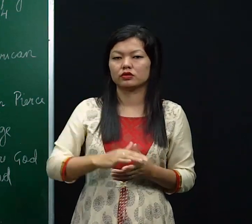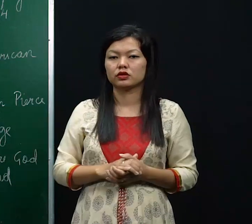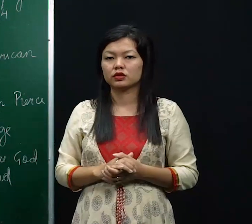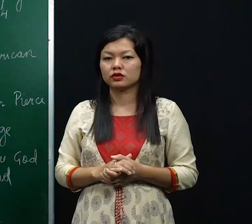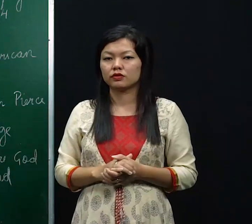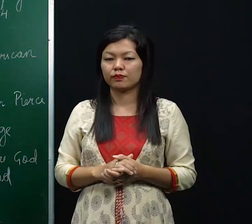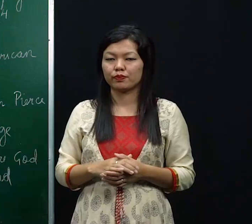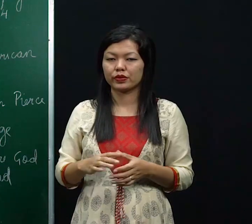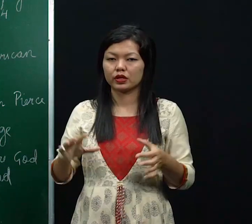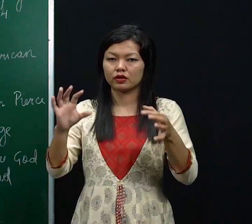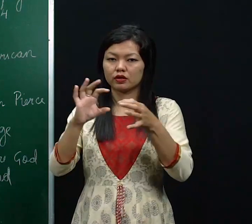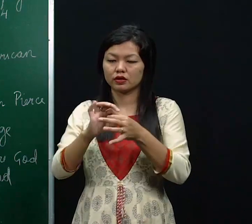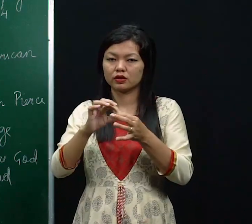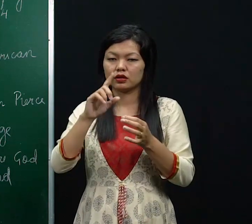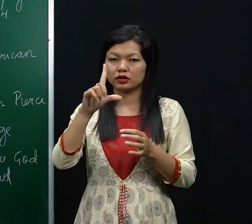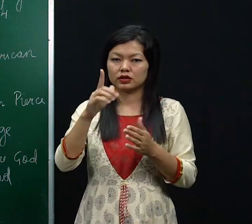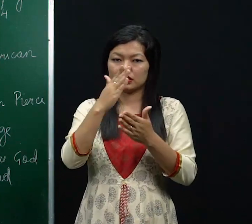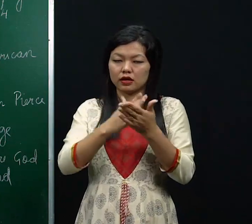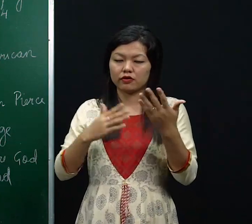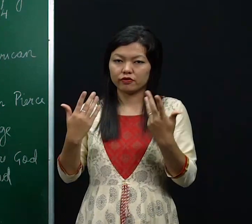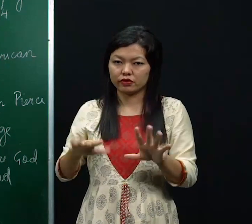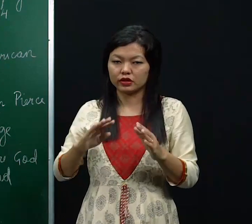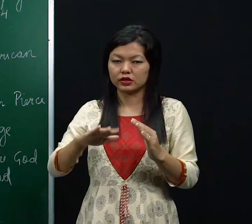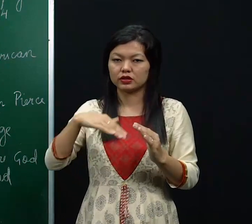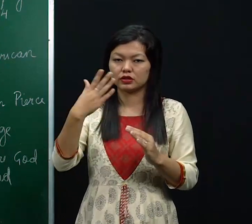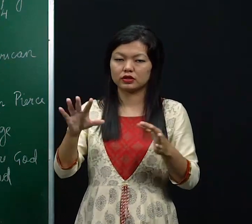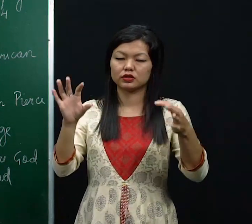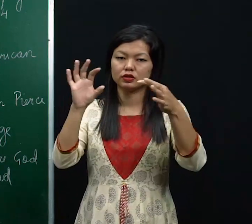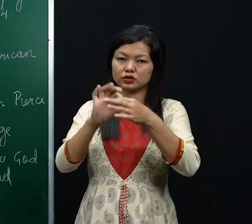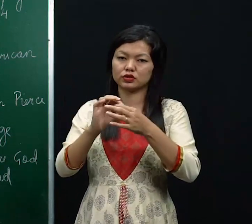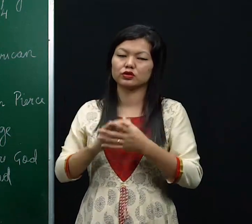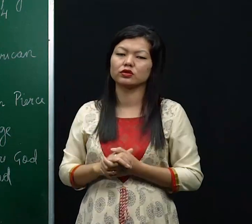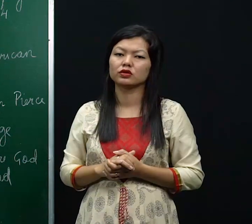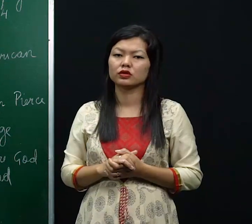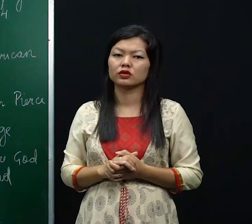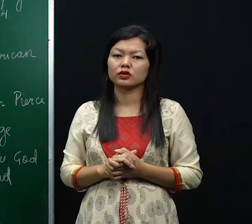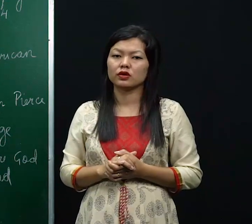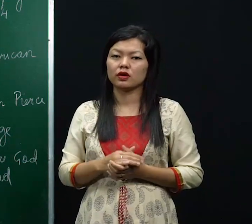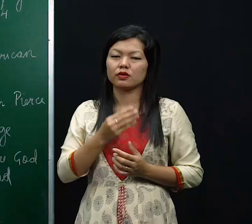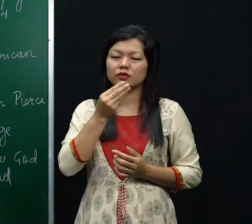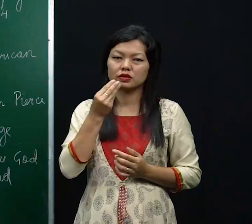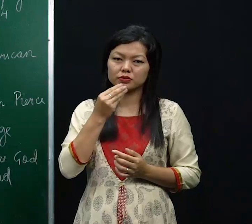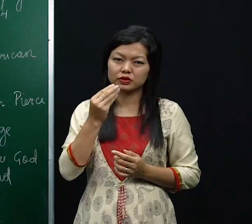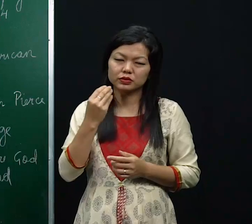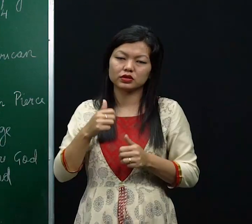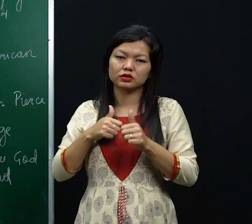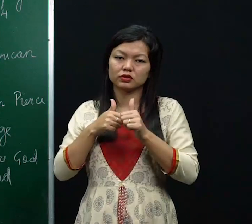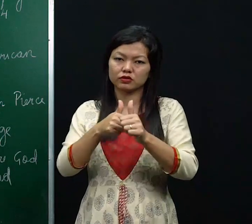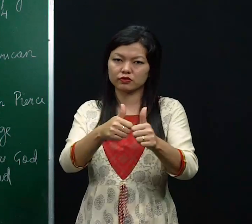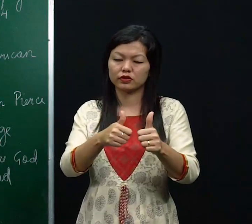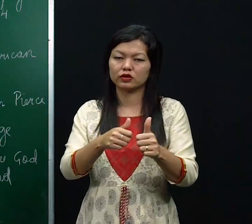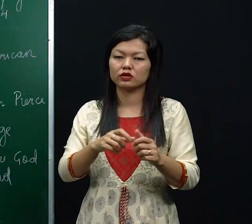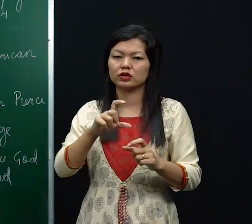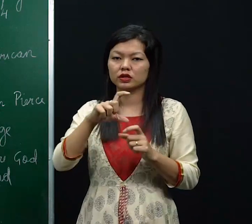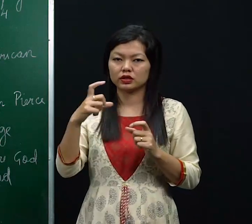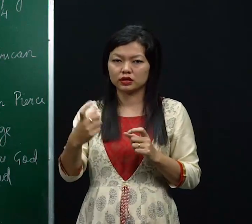keep following me every time we get into this English class again, because without your cooperation and without your presence, this